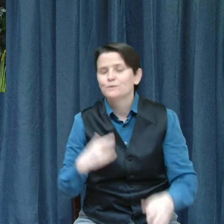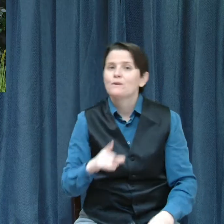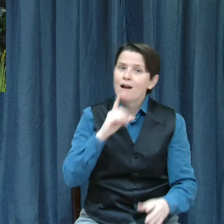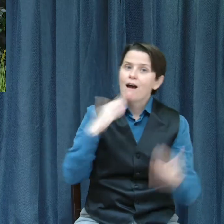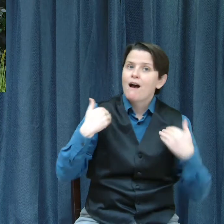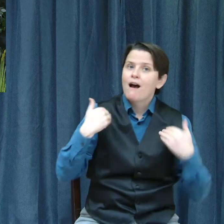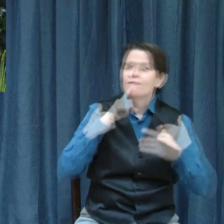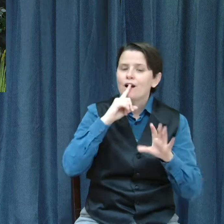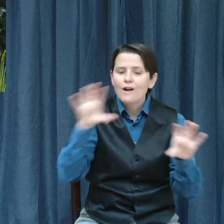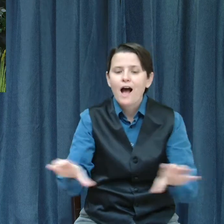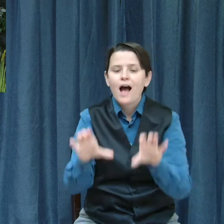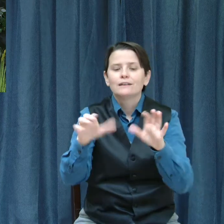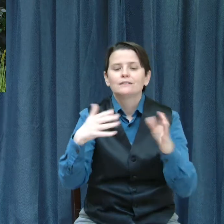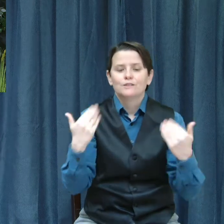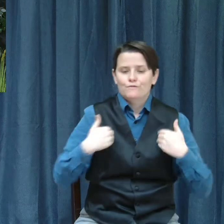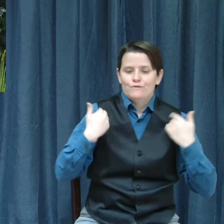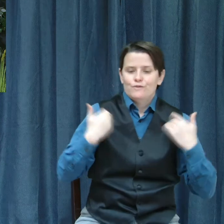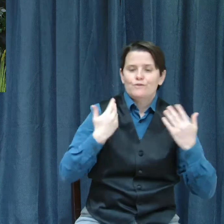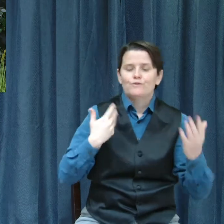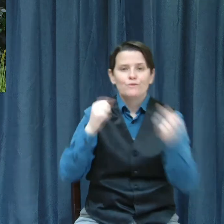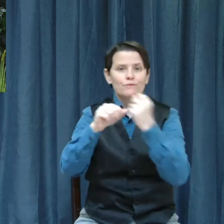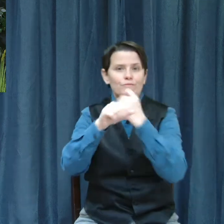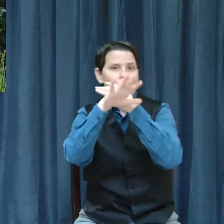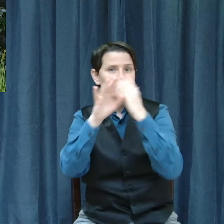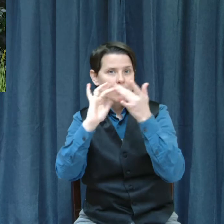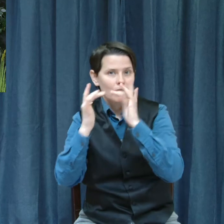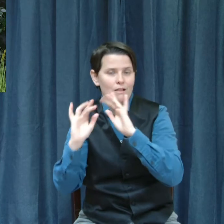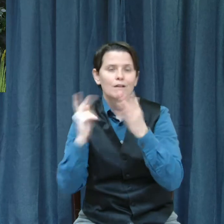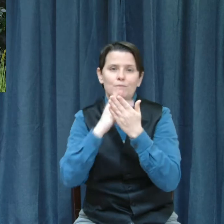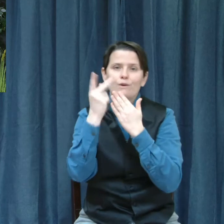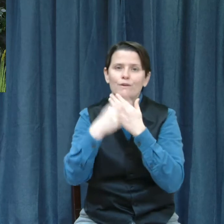program. You can find out about it on our website, unityhills.org.